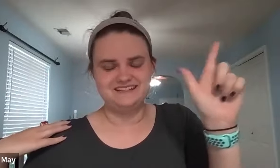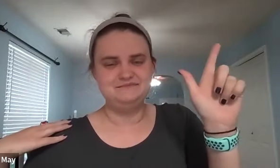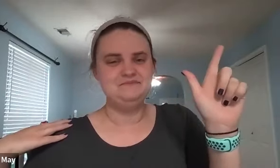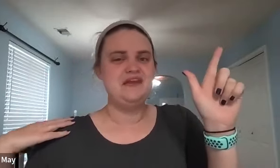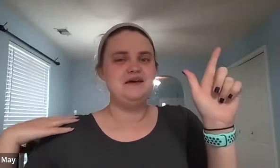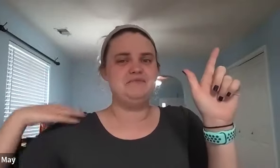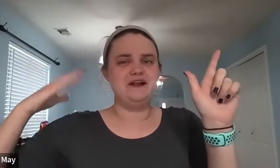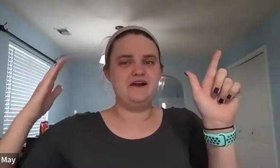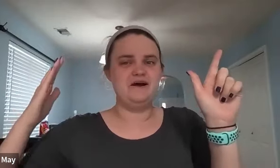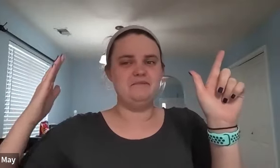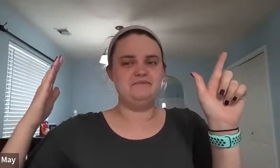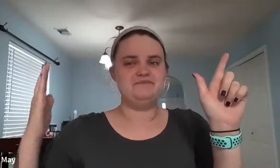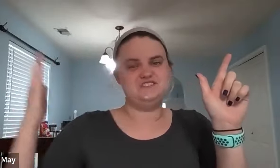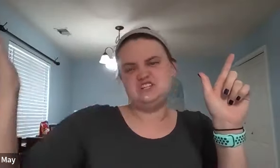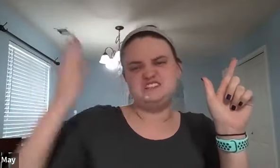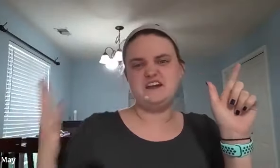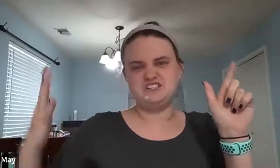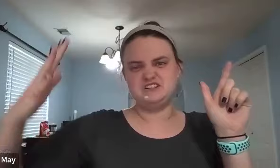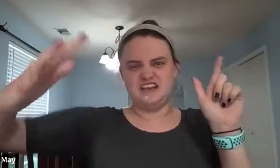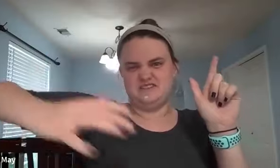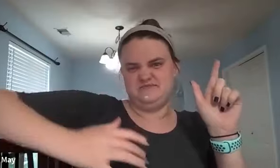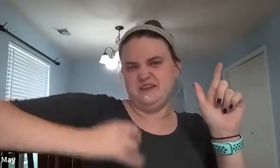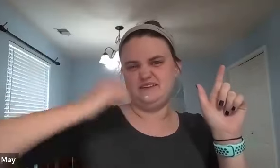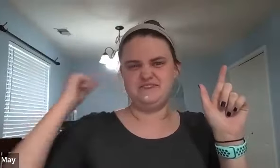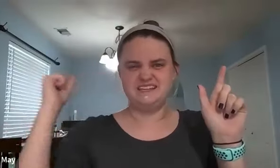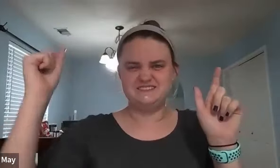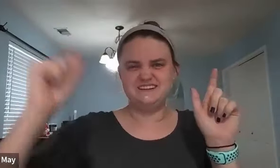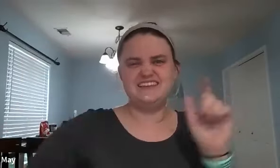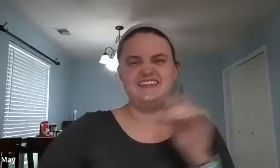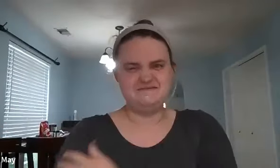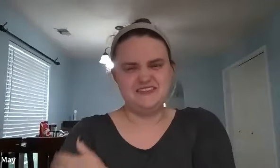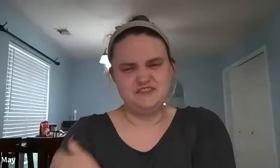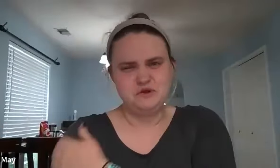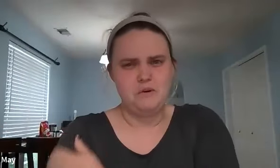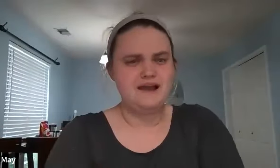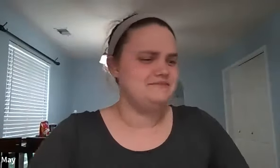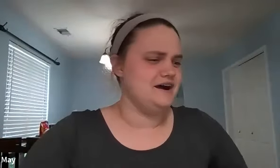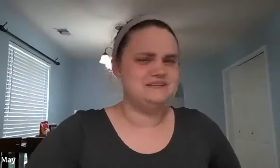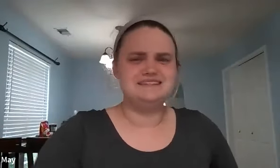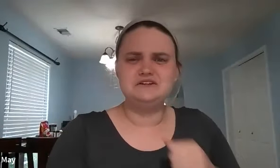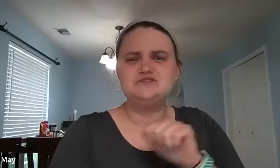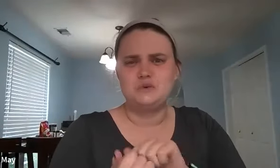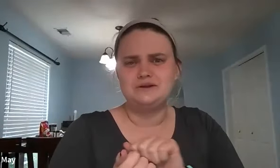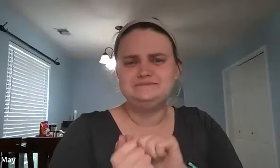left-handed. But just if I start to kind of make a face or anything, you know why. It's a little sore.